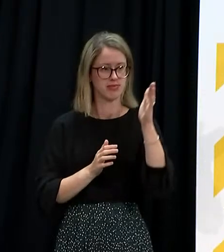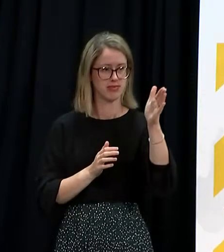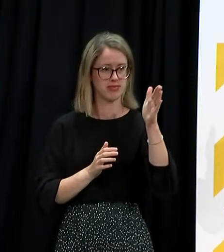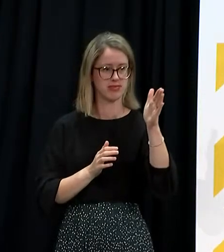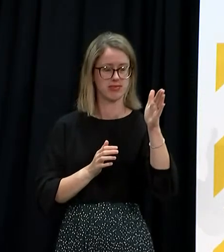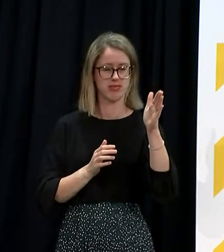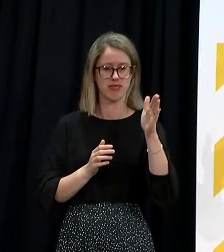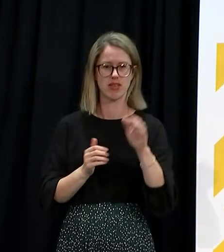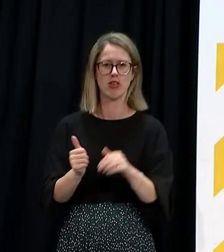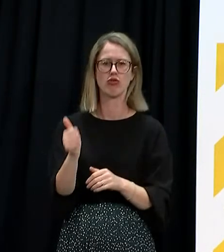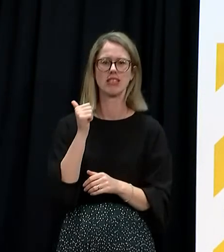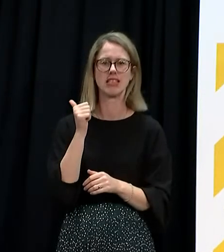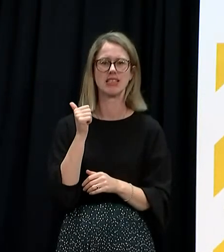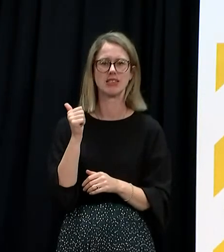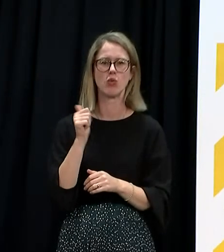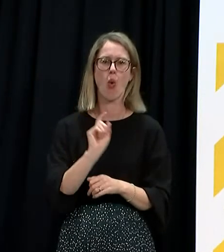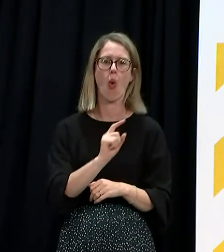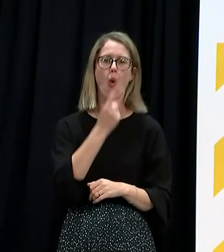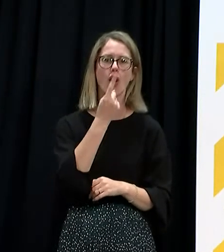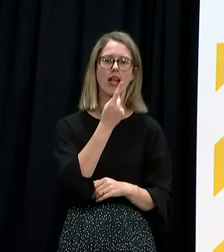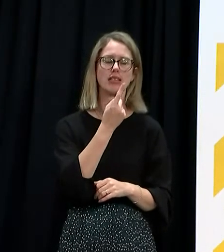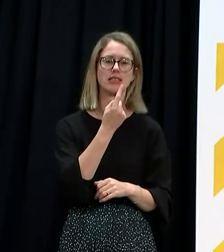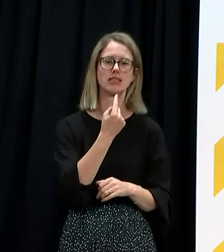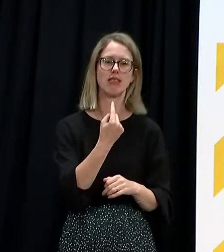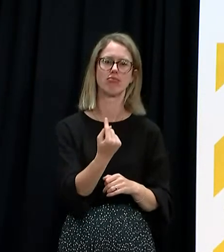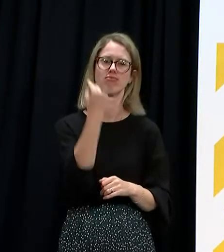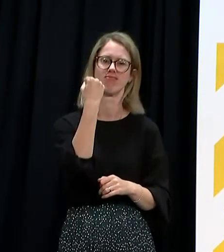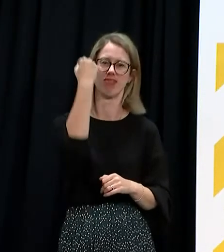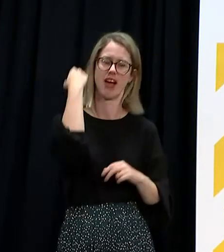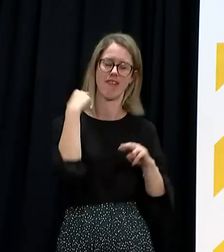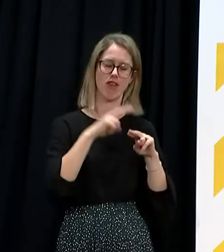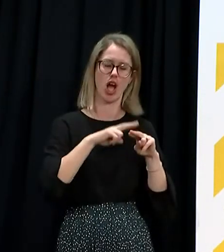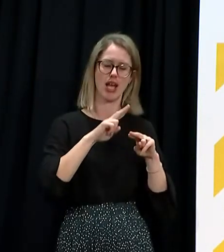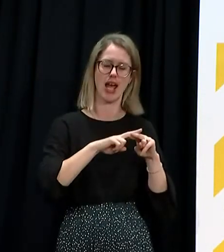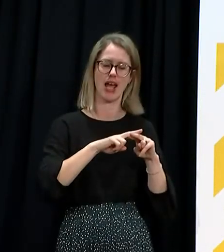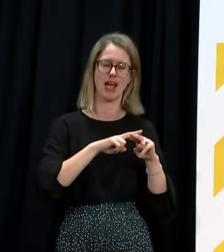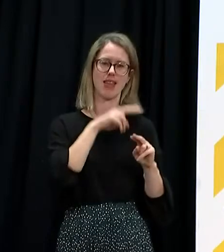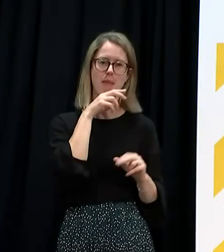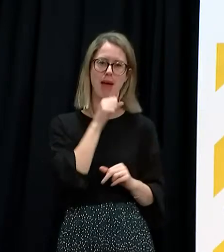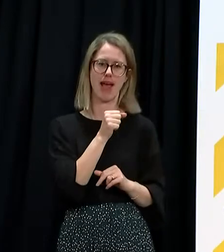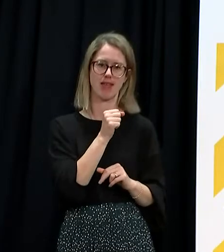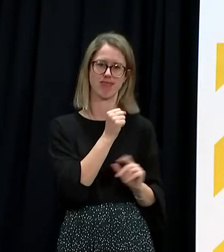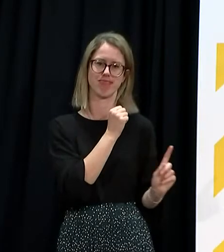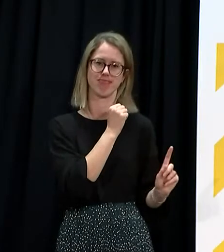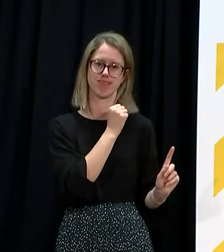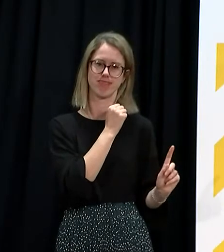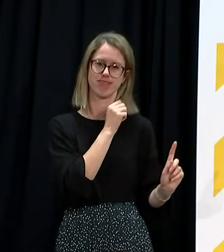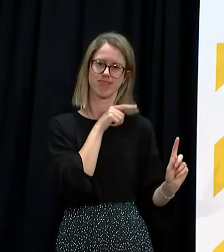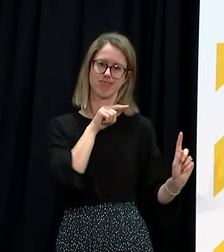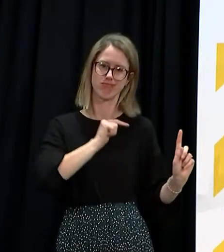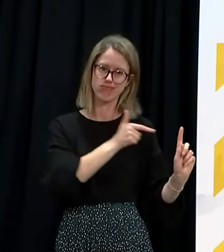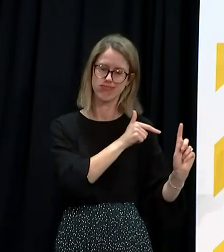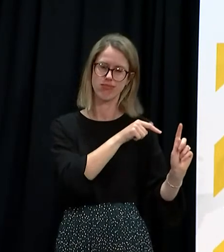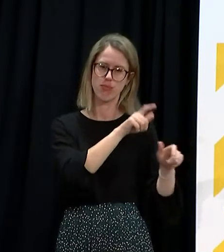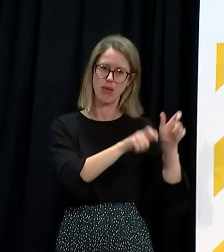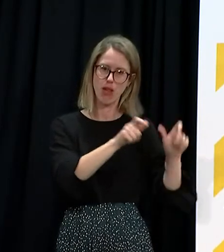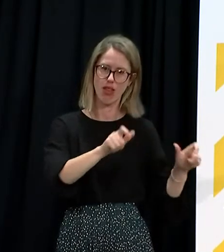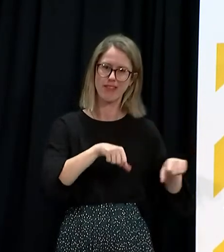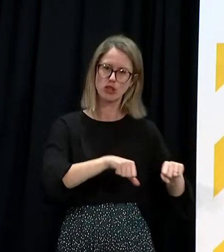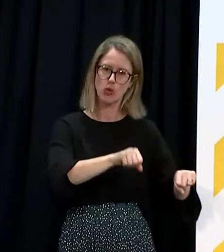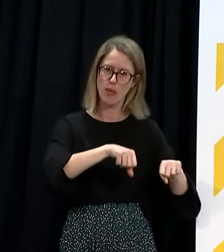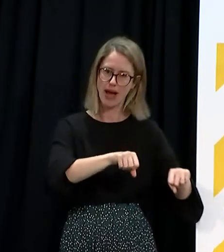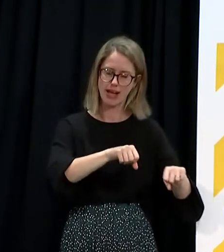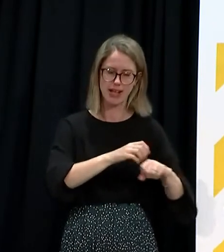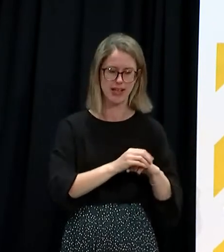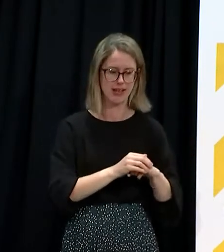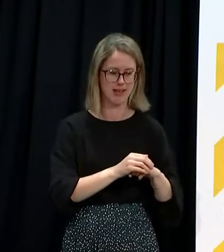to the terror attack Friday week, in terms of Cabinet and consideration tomorrow, whether